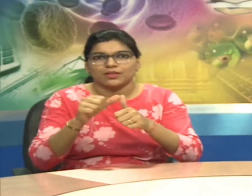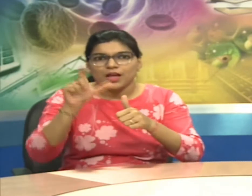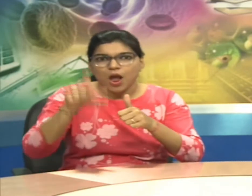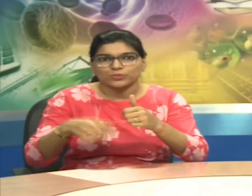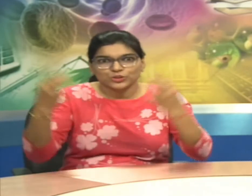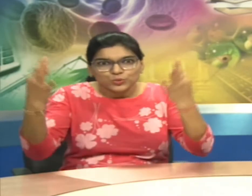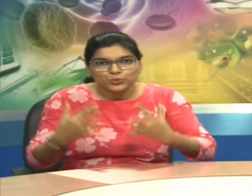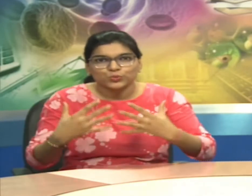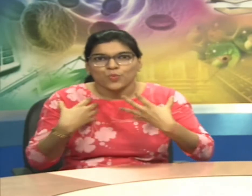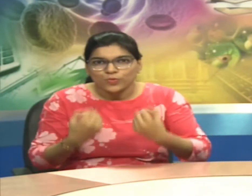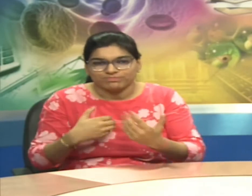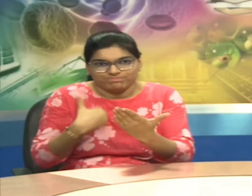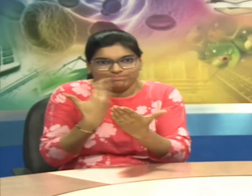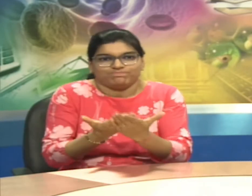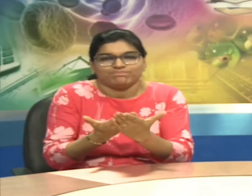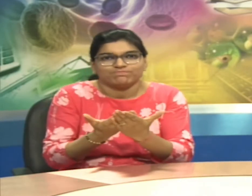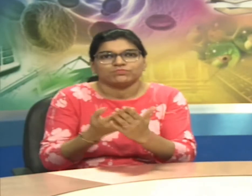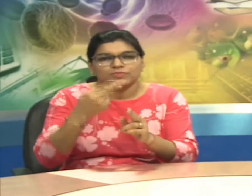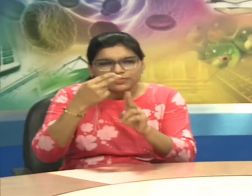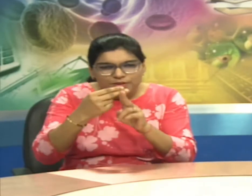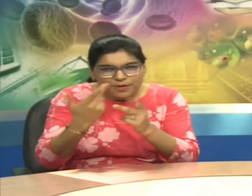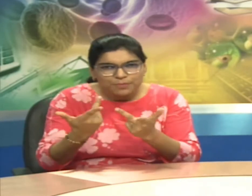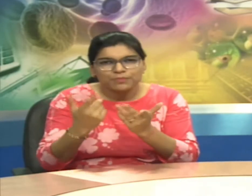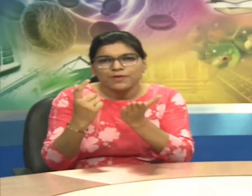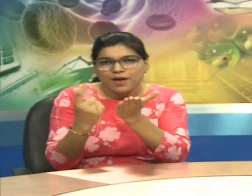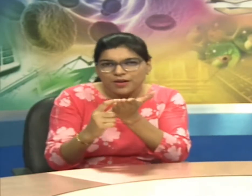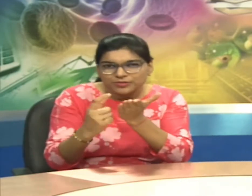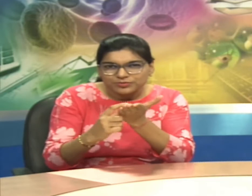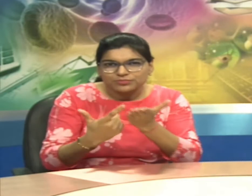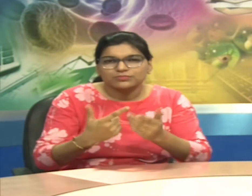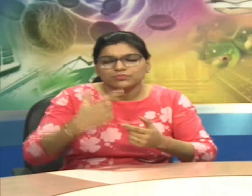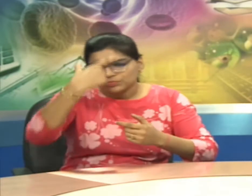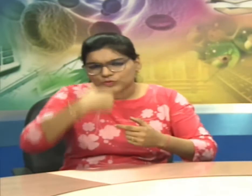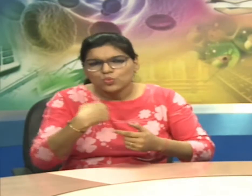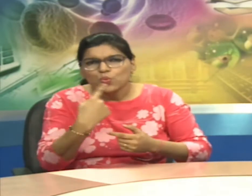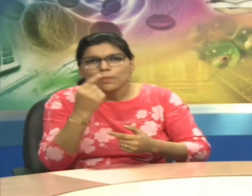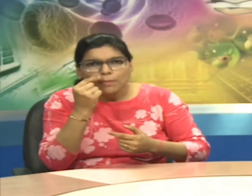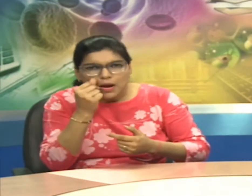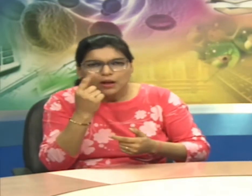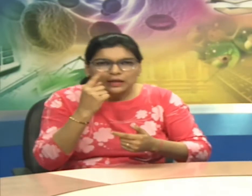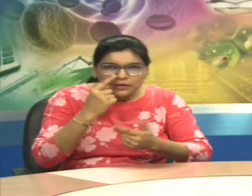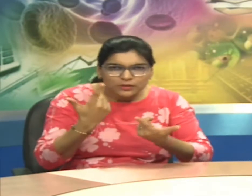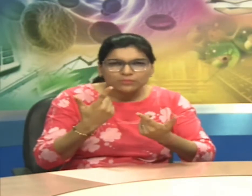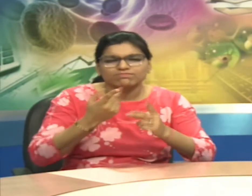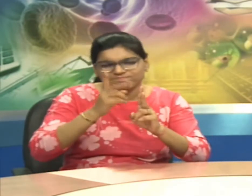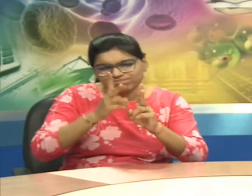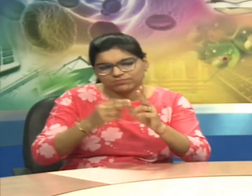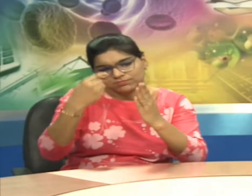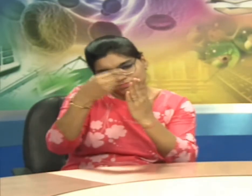For example, there is a new account opening I'll go to bank and register